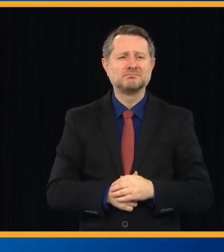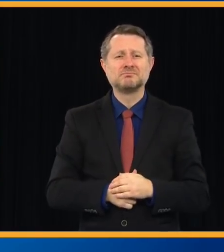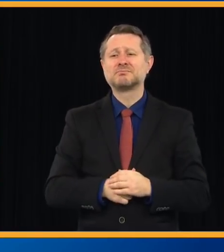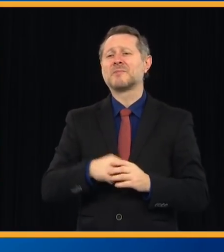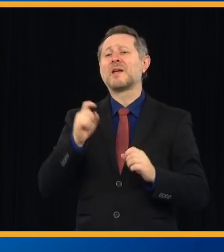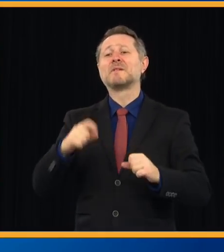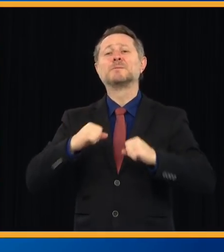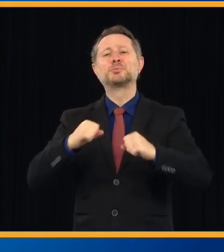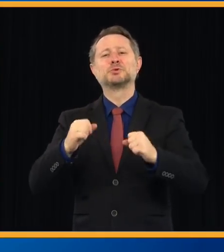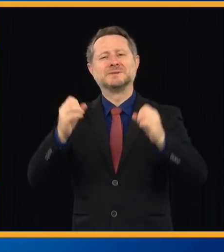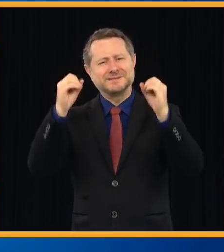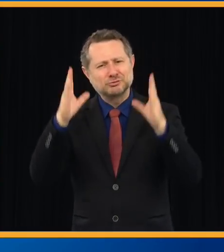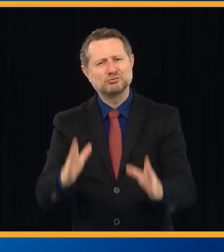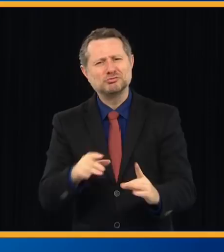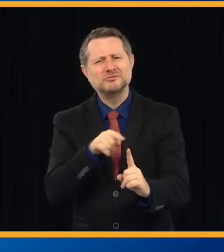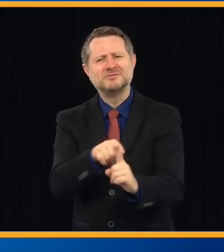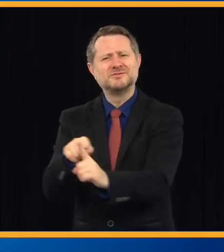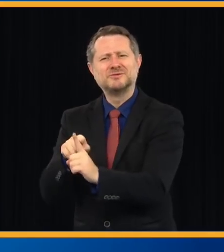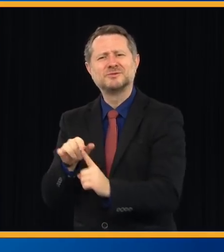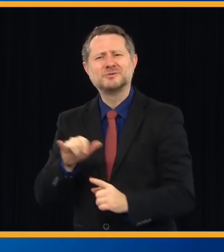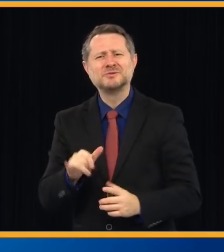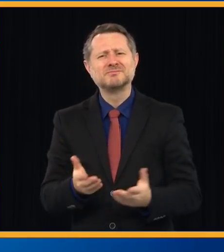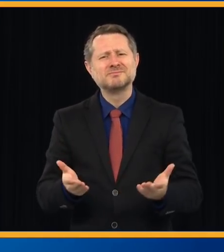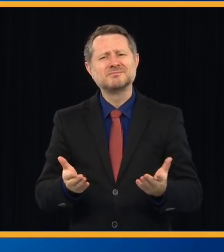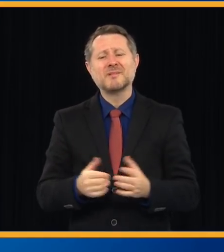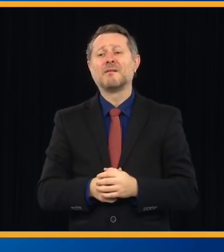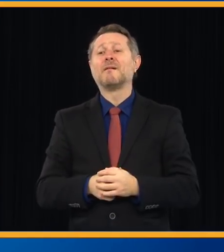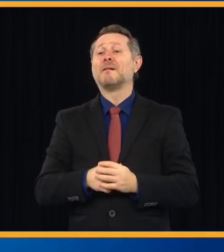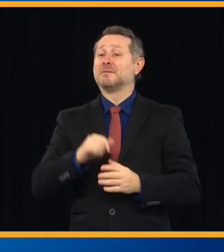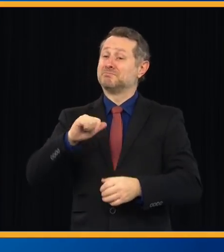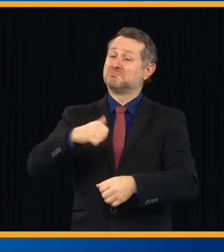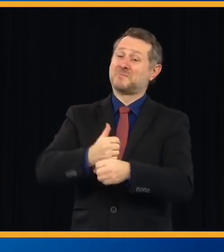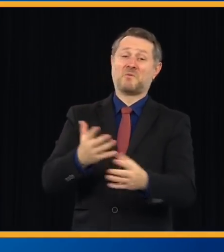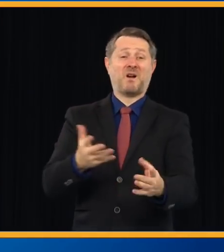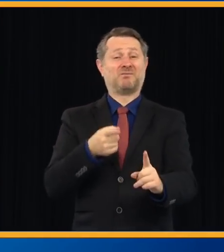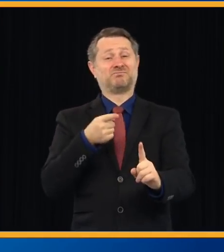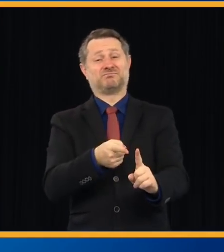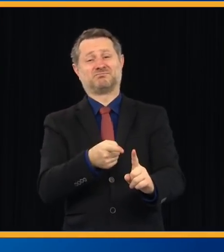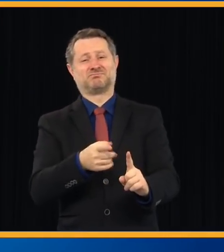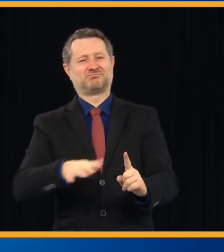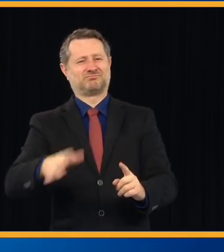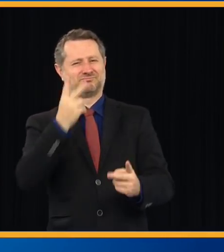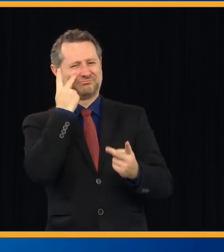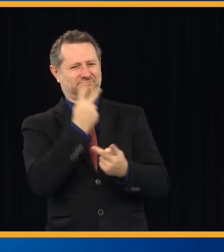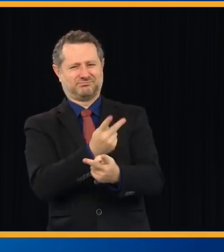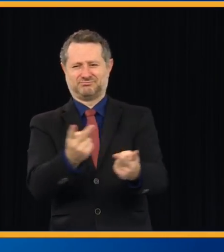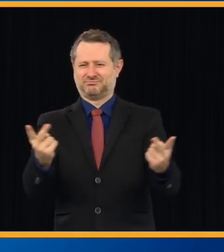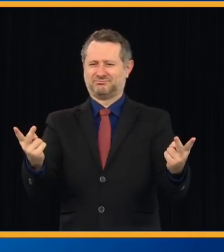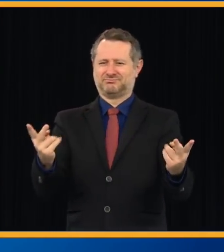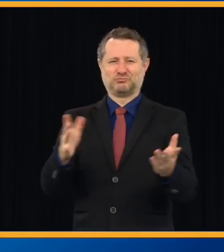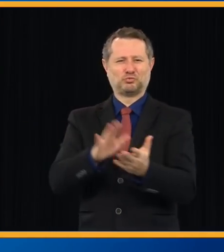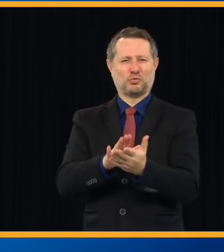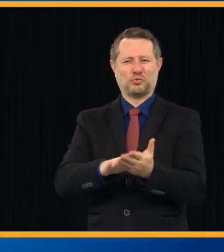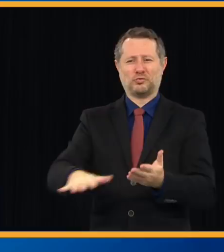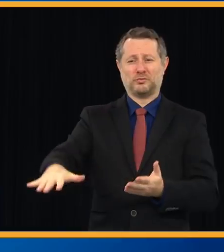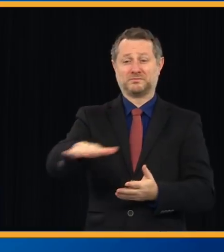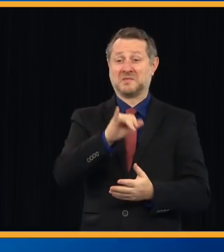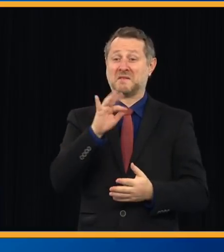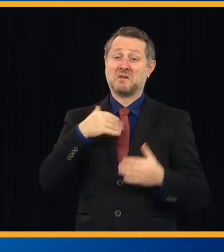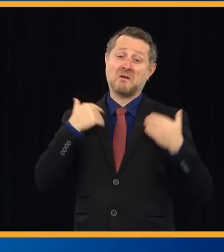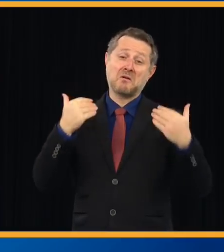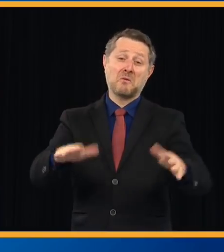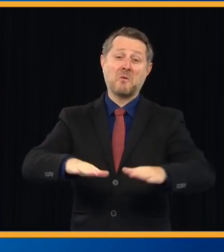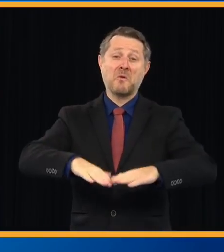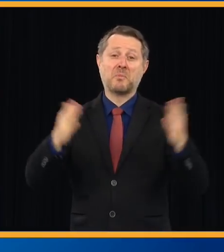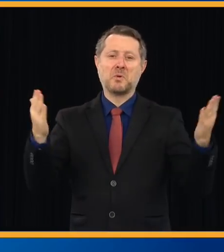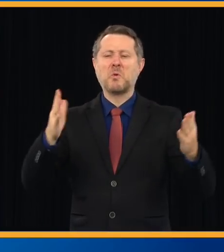our educators. And given the circumstances that we're in and the precautions that would have to be put in place